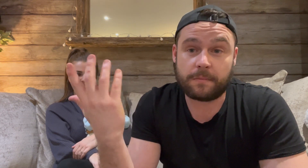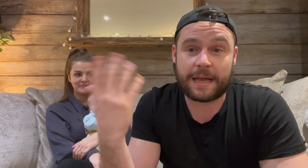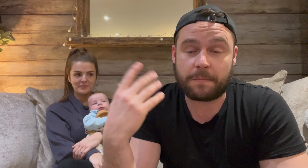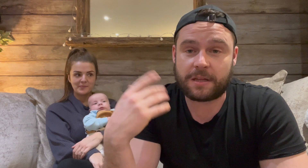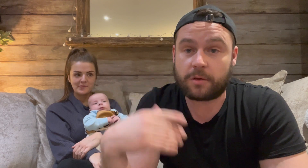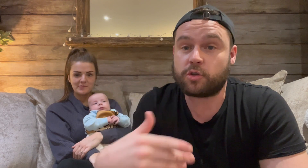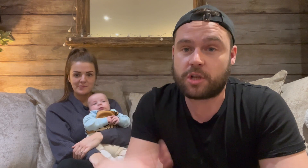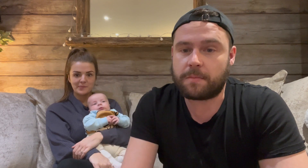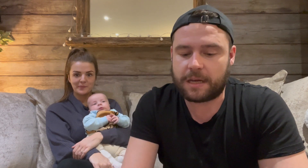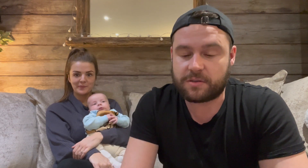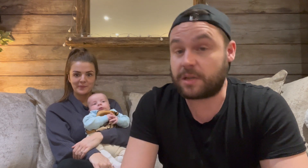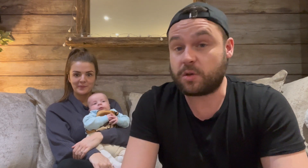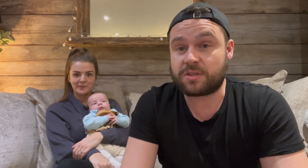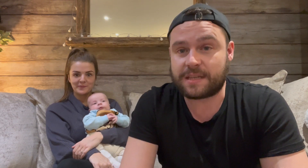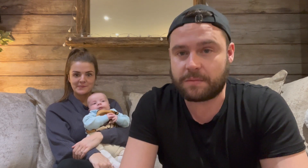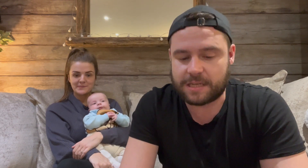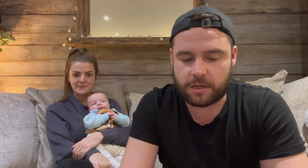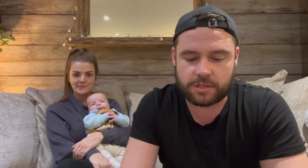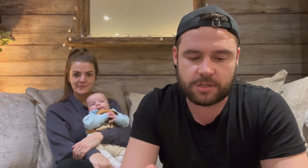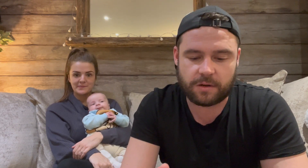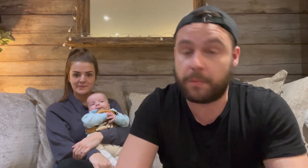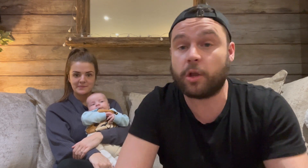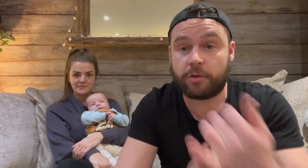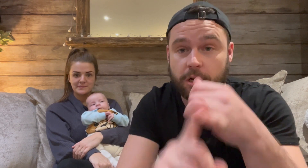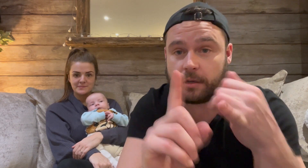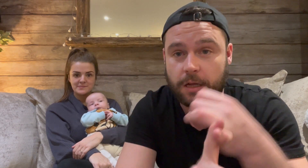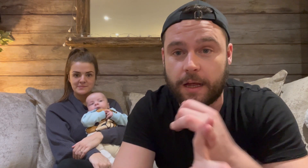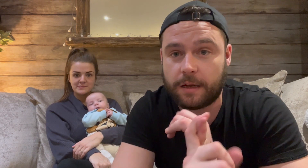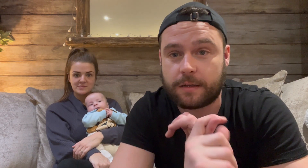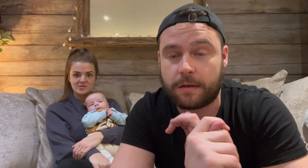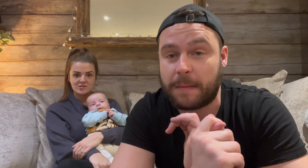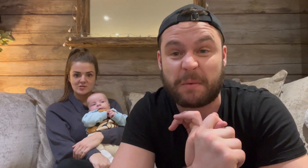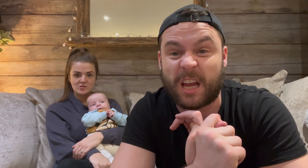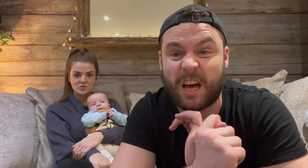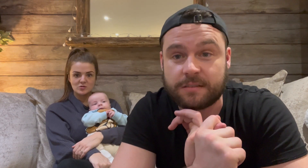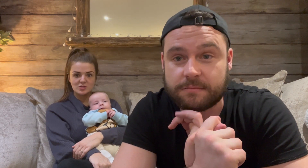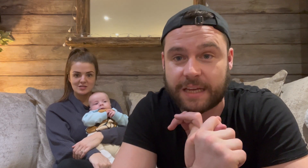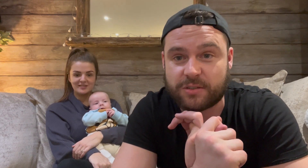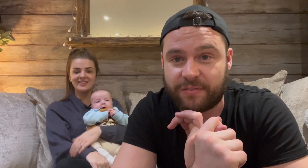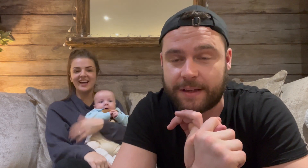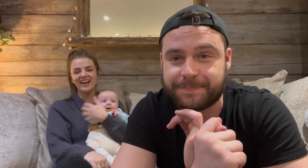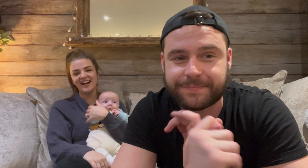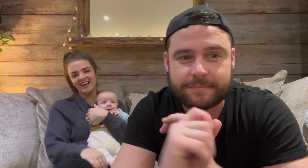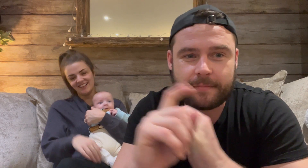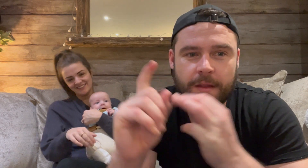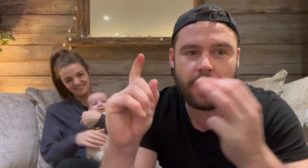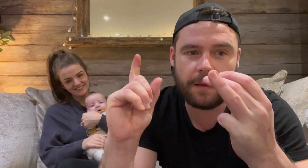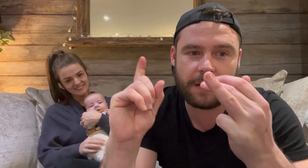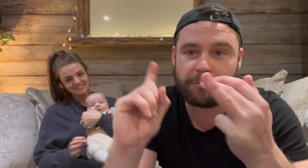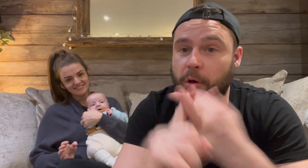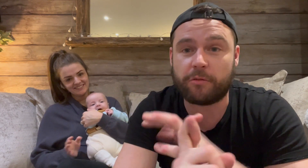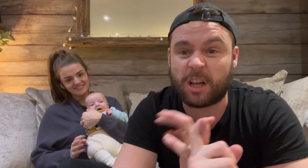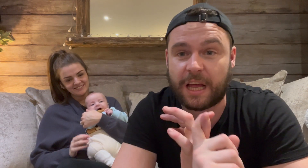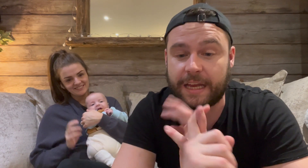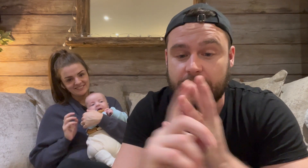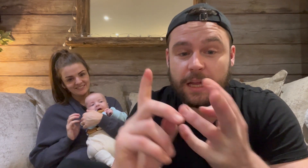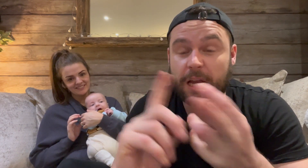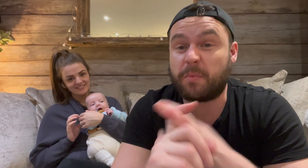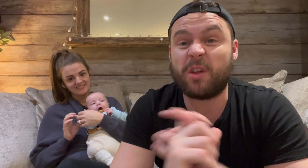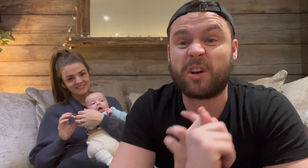anybody that does know me knows I used to say I'm a technology, so I bought the wrong memory card. That doesn't fit. I bought the wrong light, and I brought the wrong